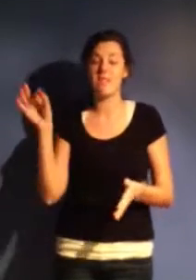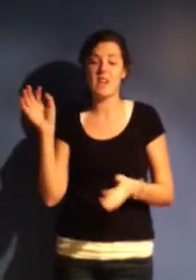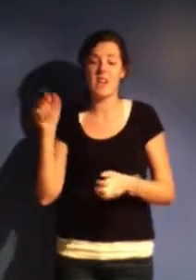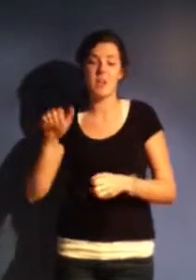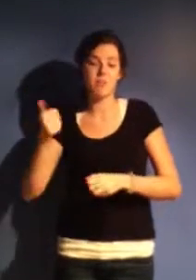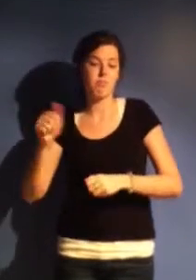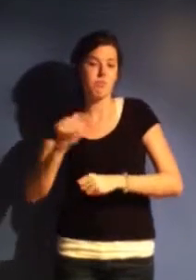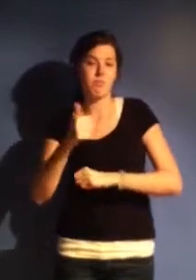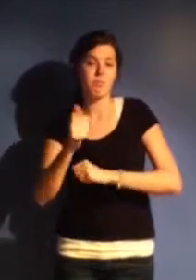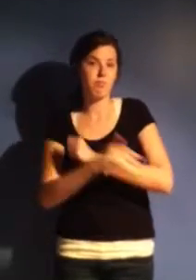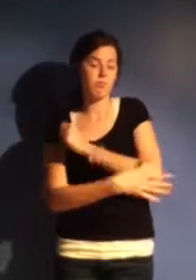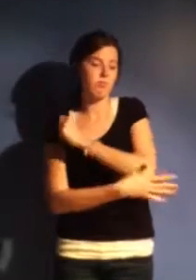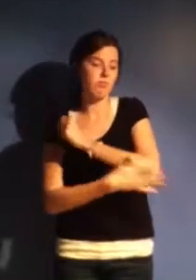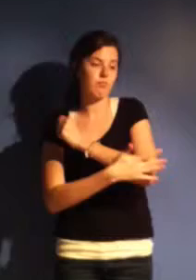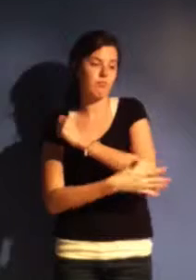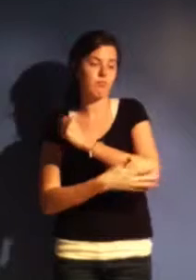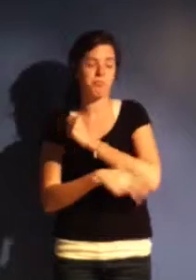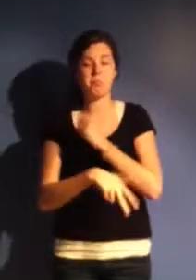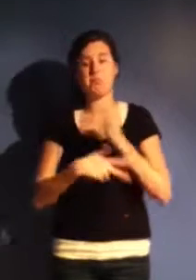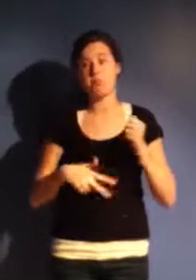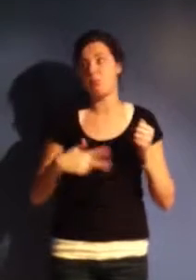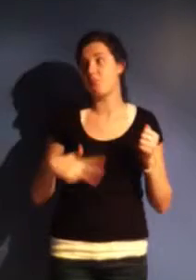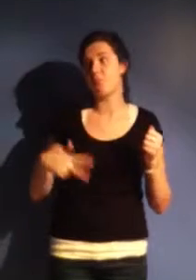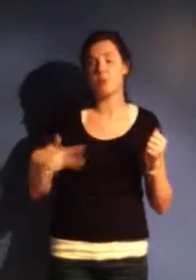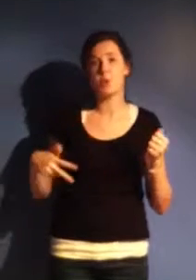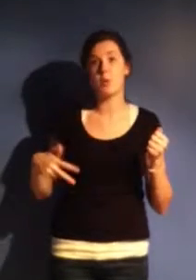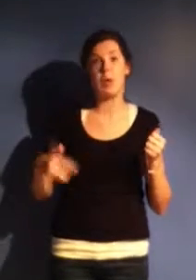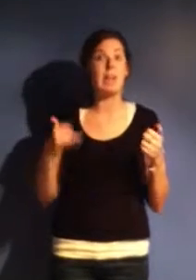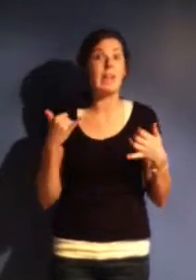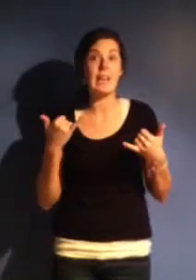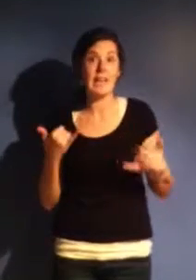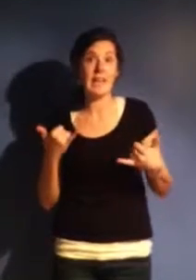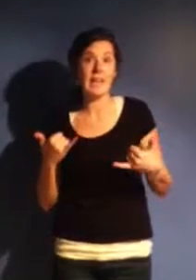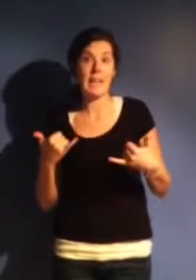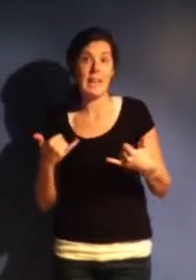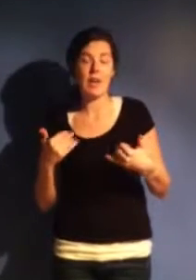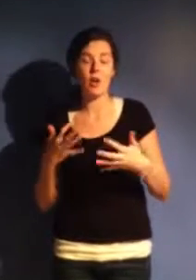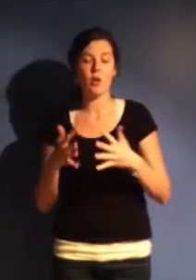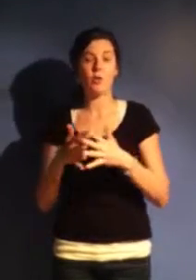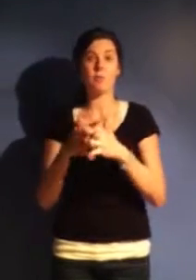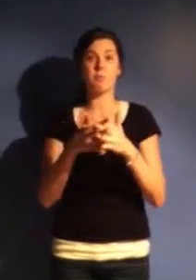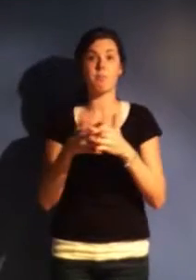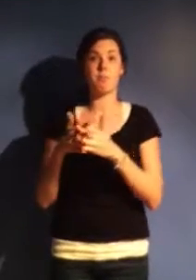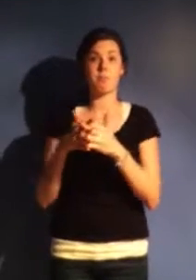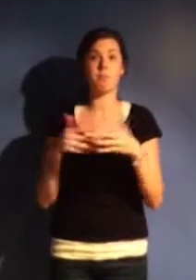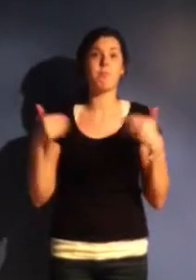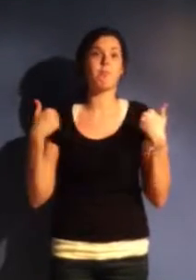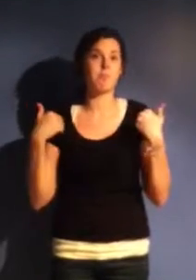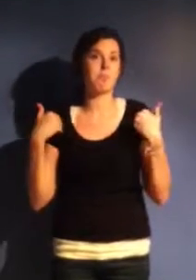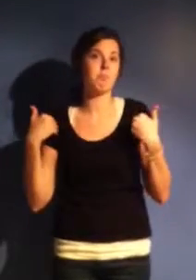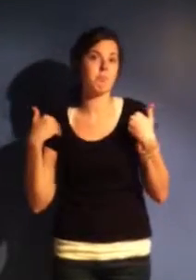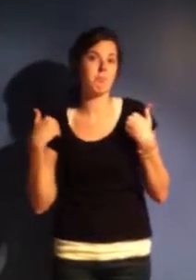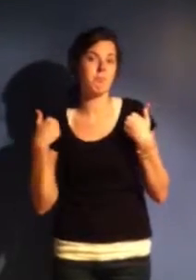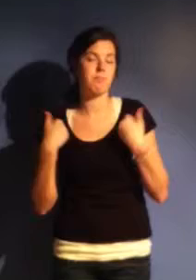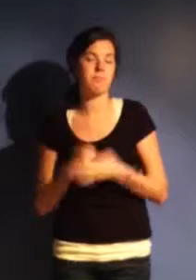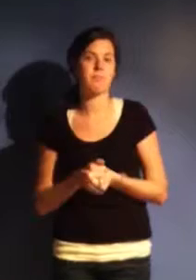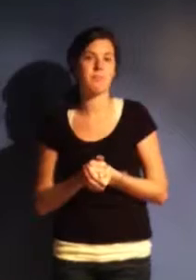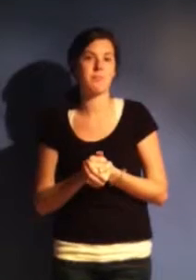such as Denmark, and there is now a domestic production of feta in the United States. The feta cheese is